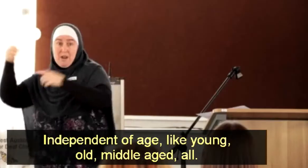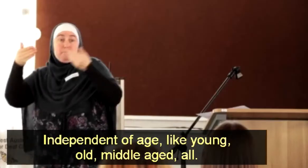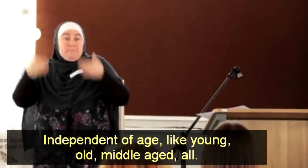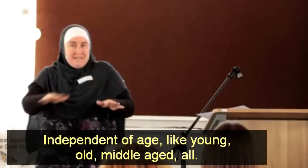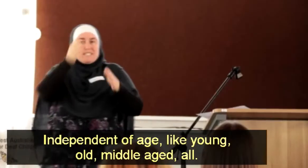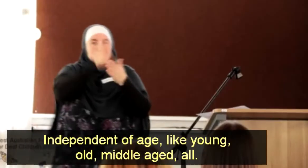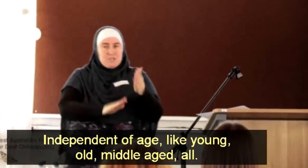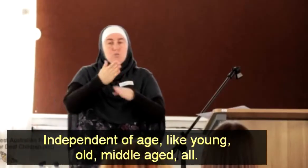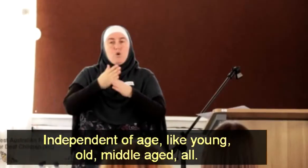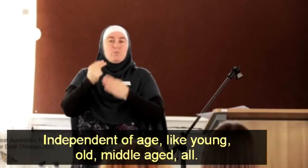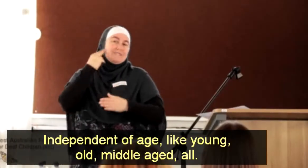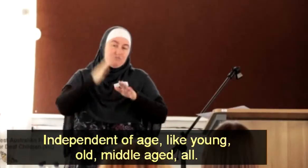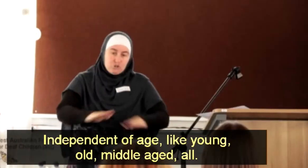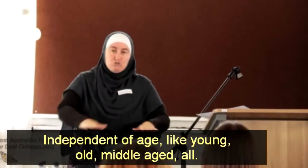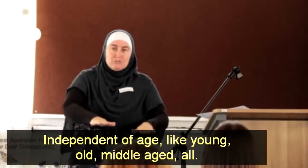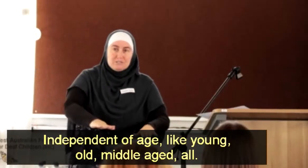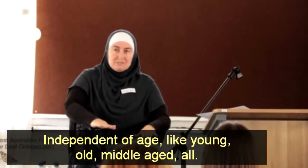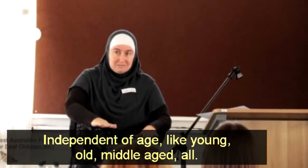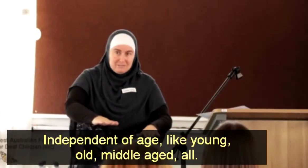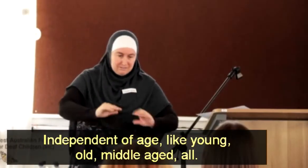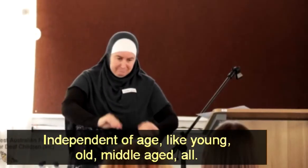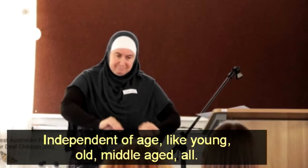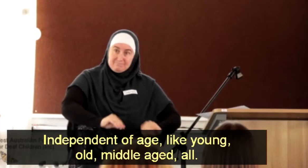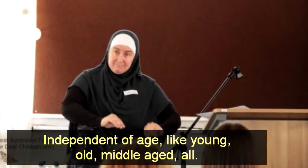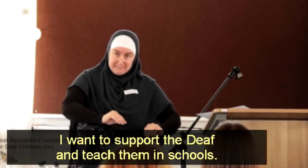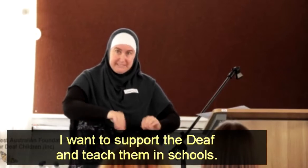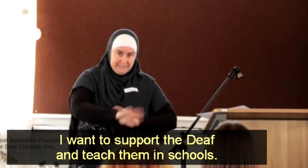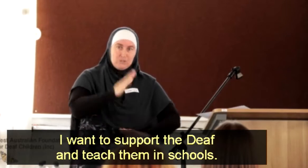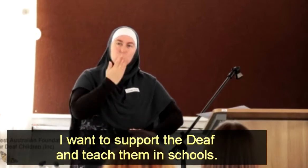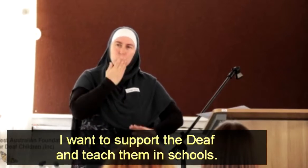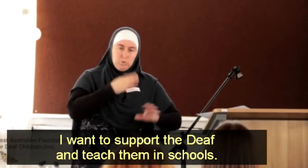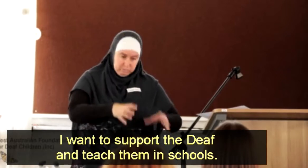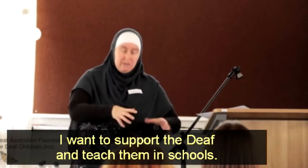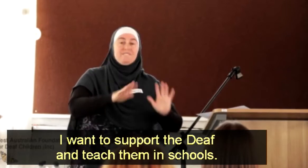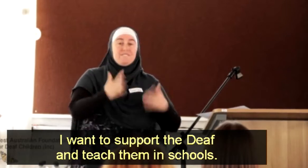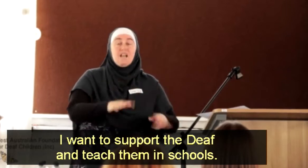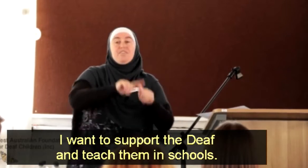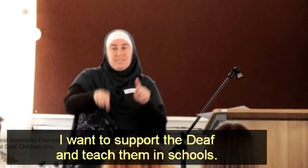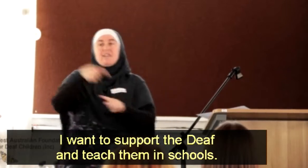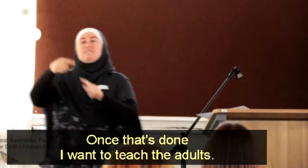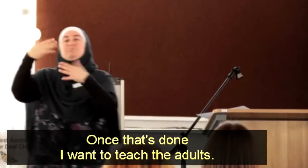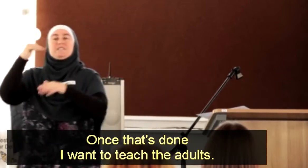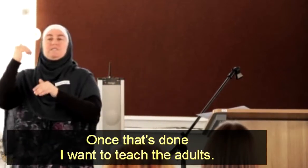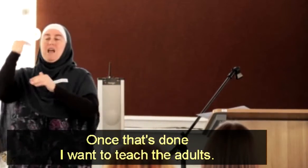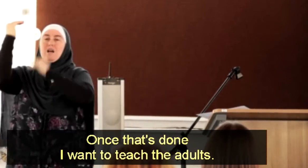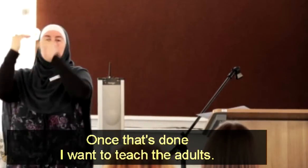independent of age, like young, old, middle age, all. I wanted to support the deaf and teach them in school. Once that's done, I want